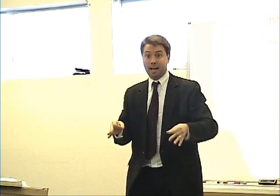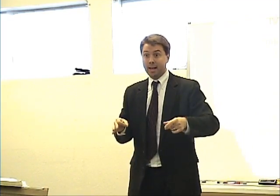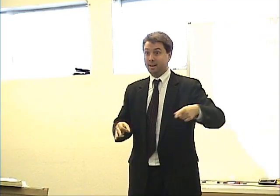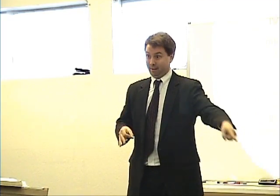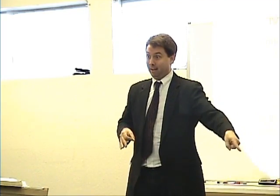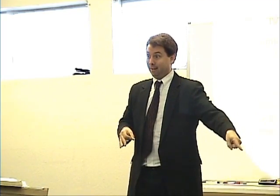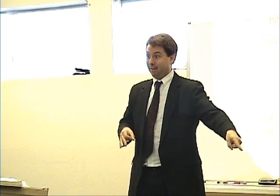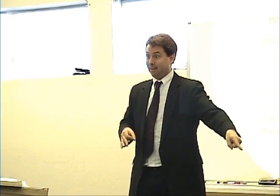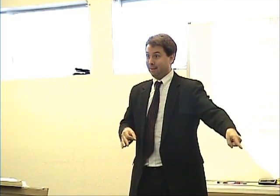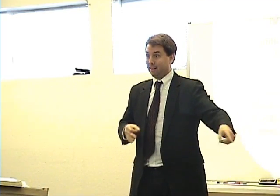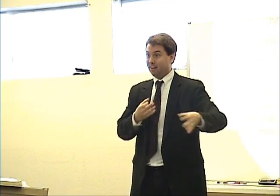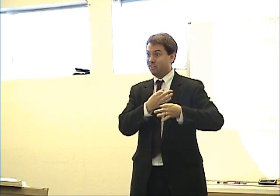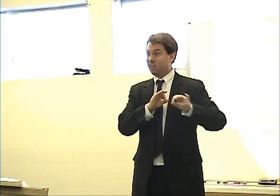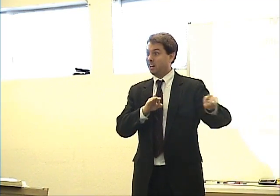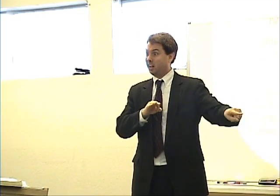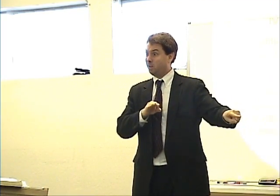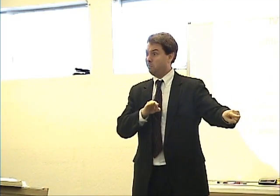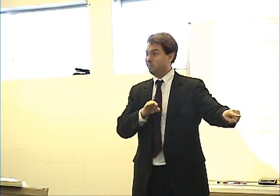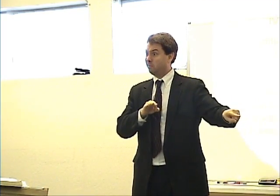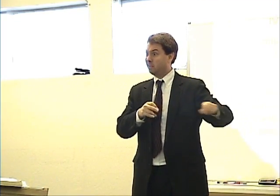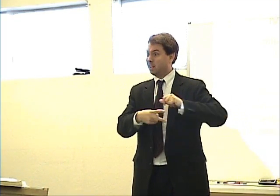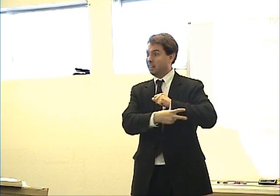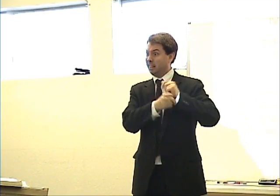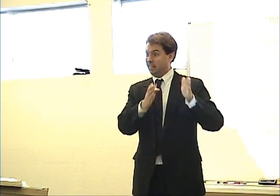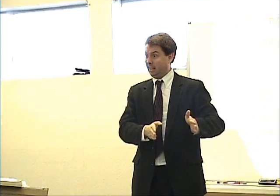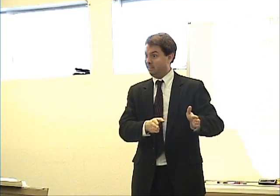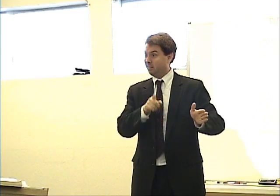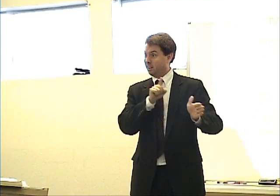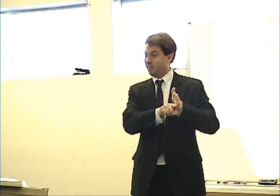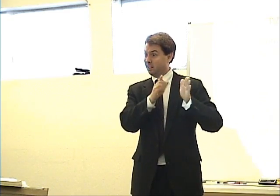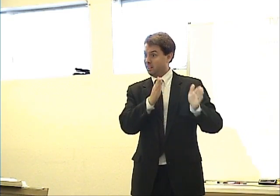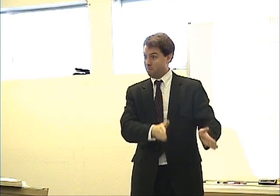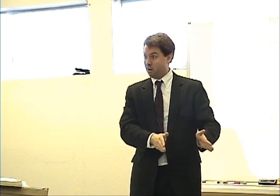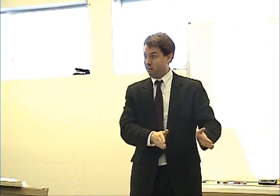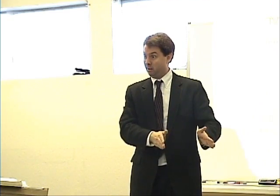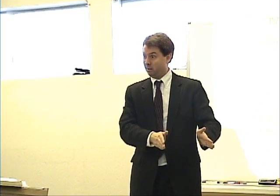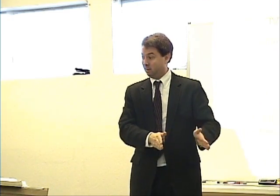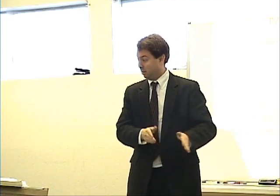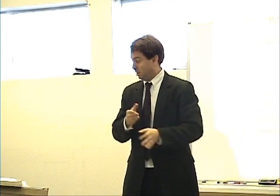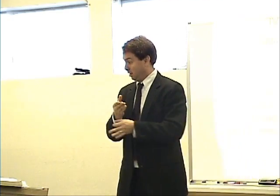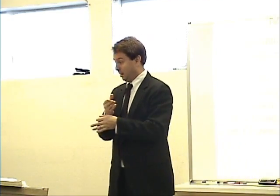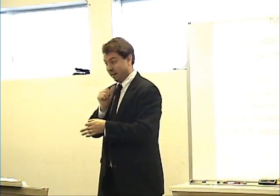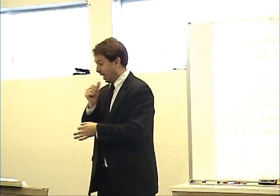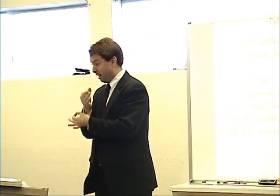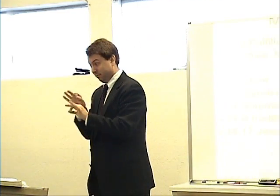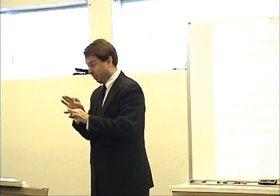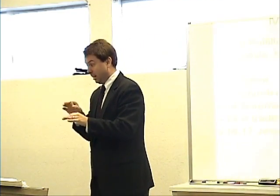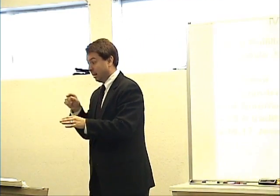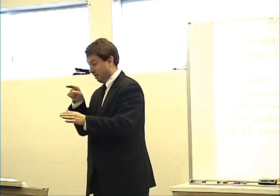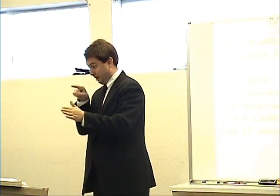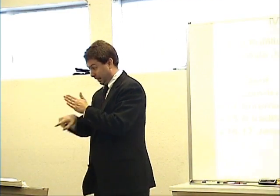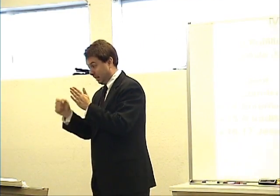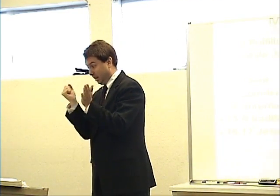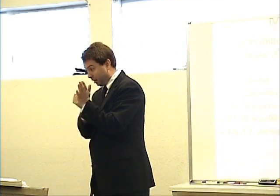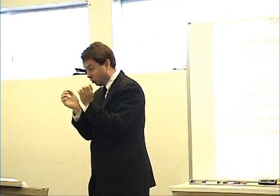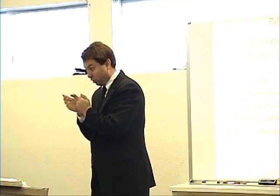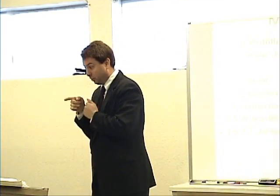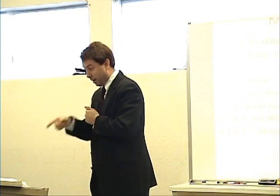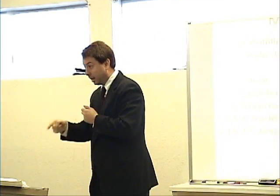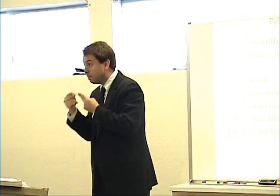decide. Free him? The thief? The murderer? Not free, but kill and crucify him?